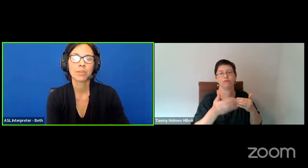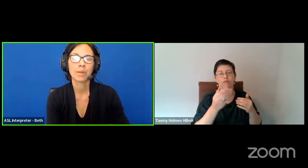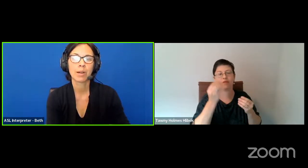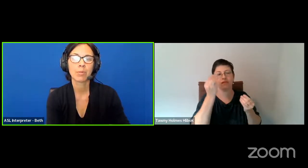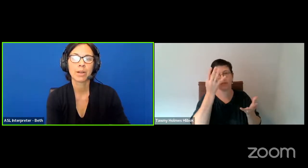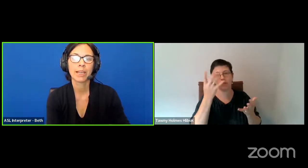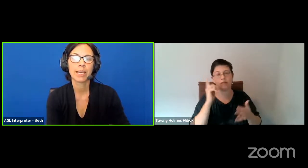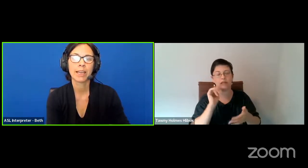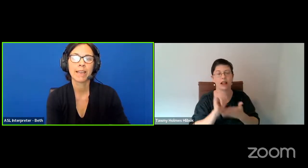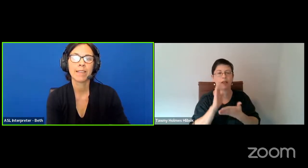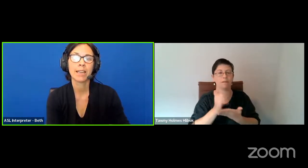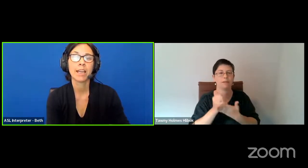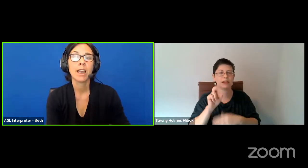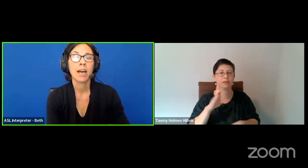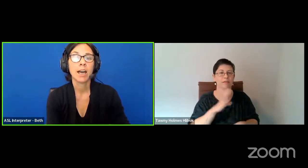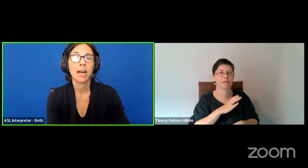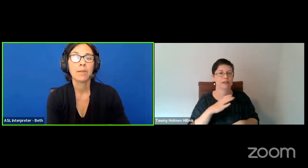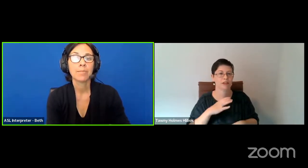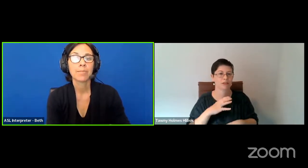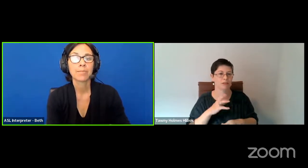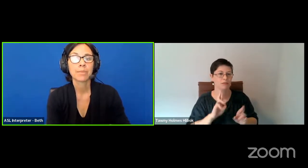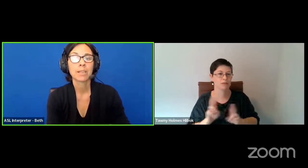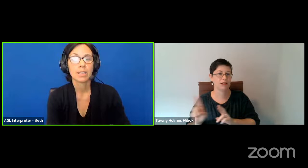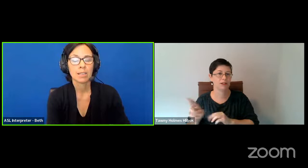and show the PowerPoint again, and then